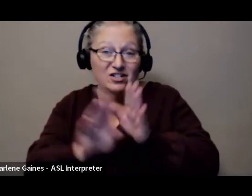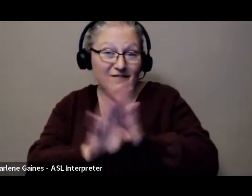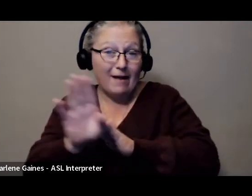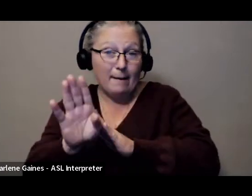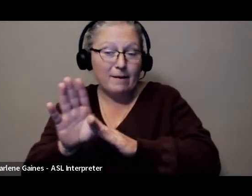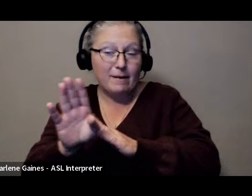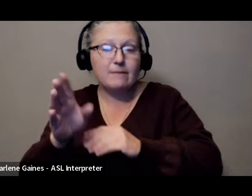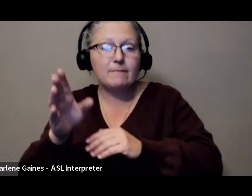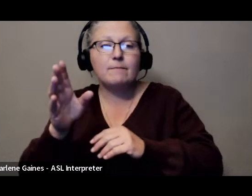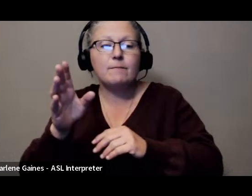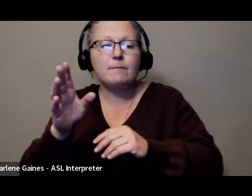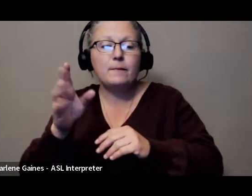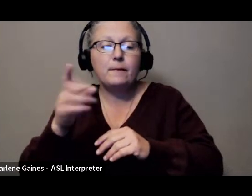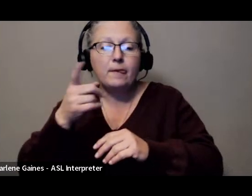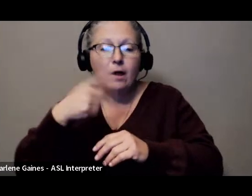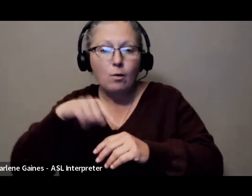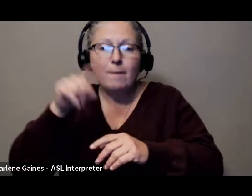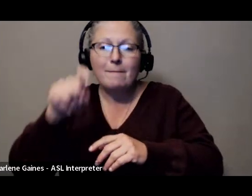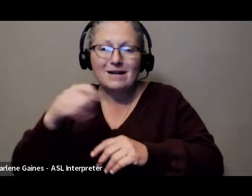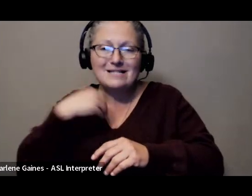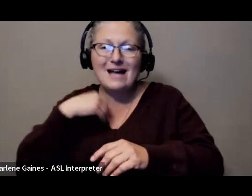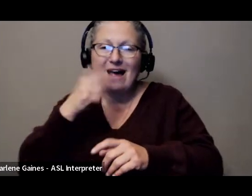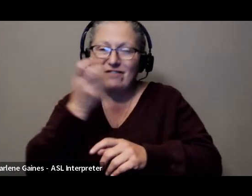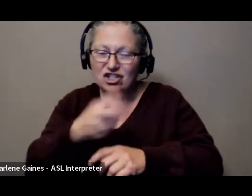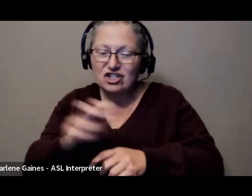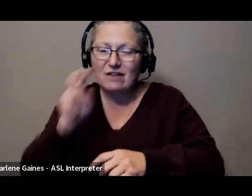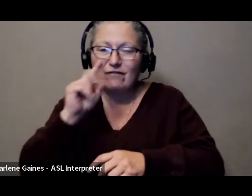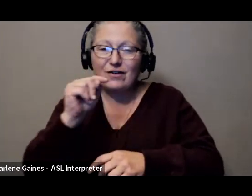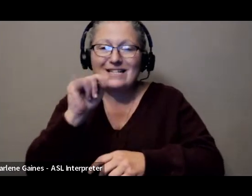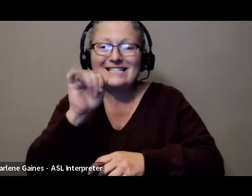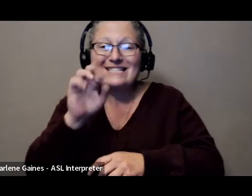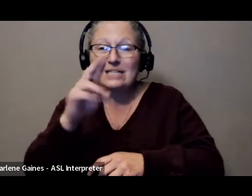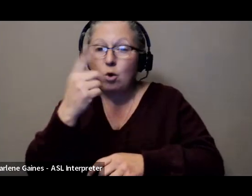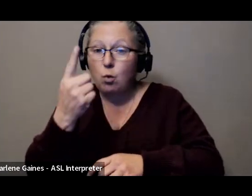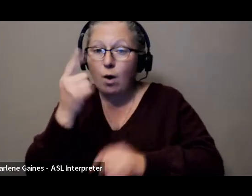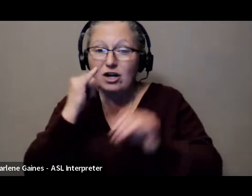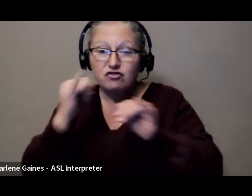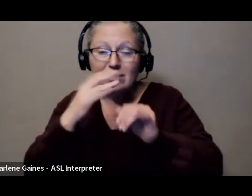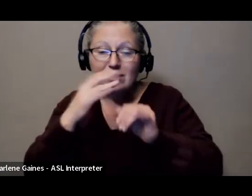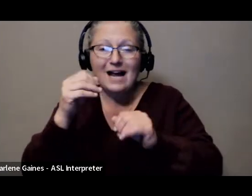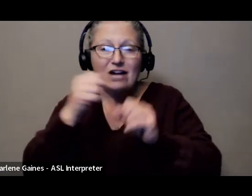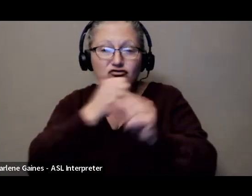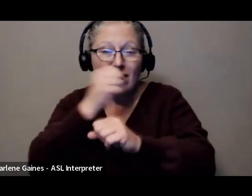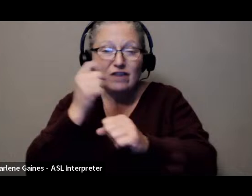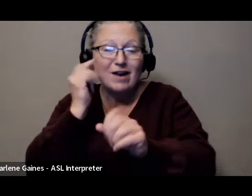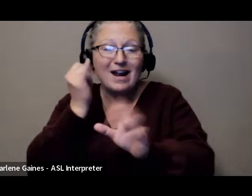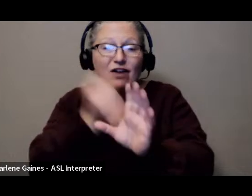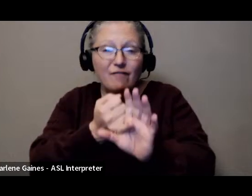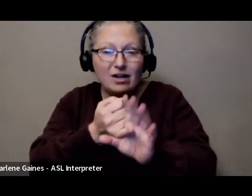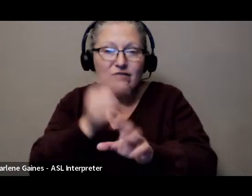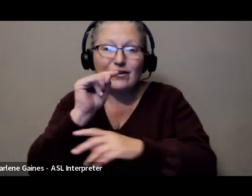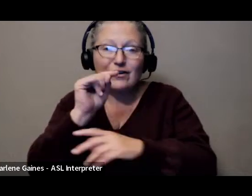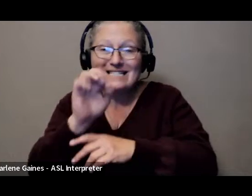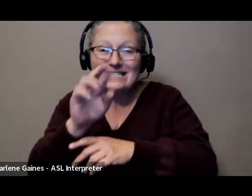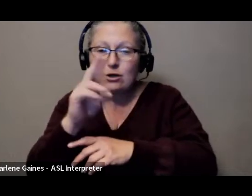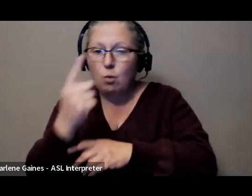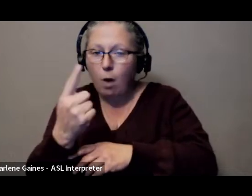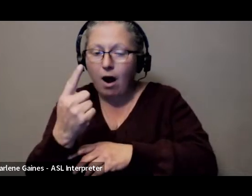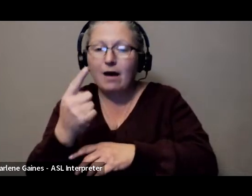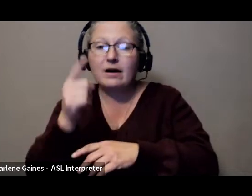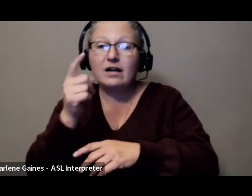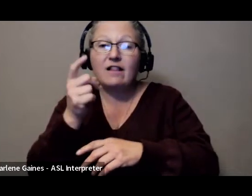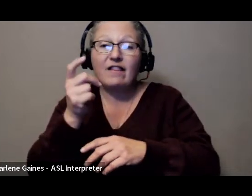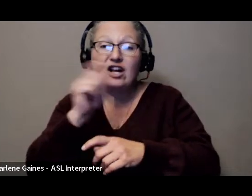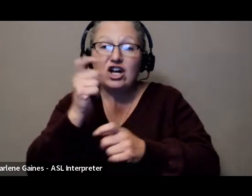development. And we do have to have a shift in our tier 1 instruction and our strategies for interventions in tier 1. And these